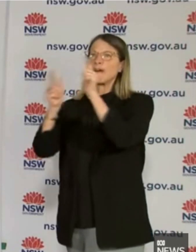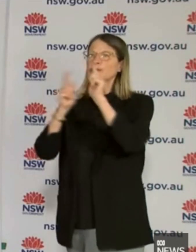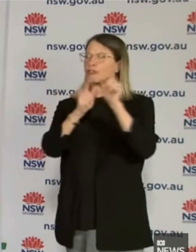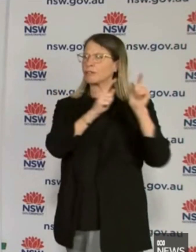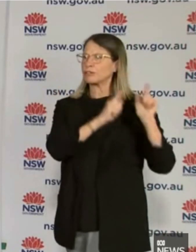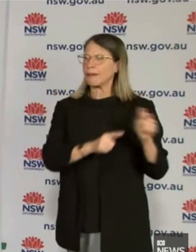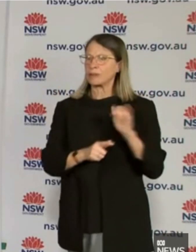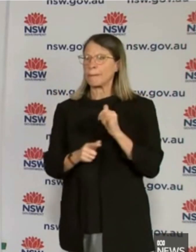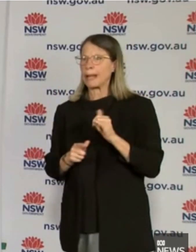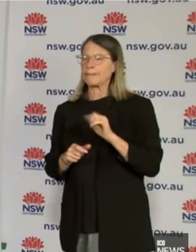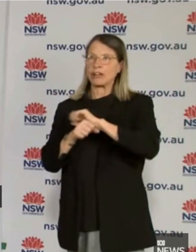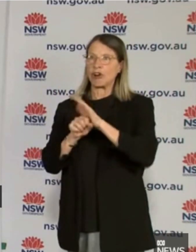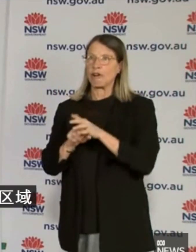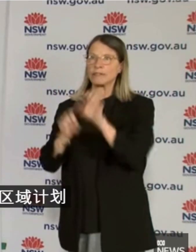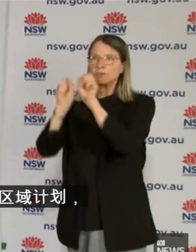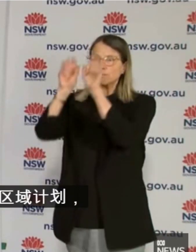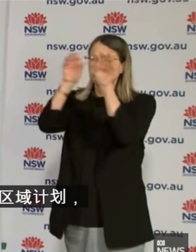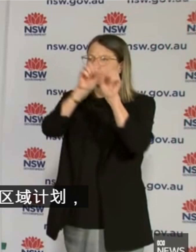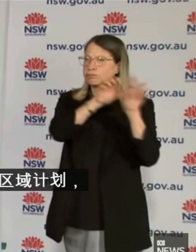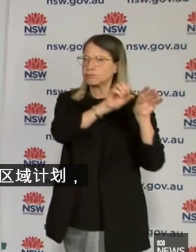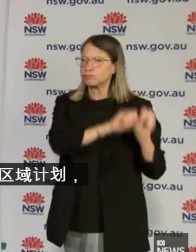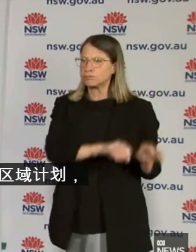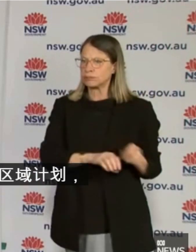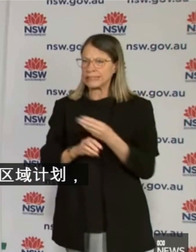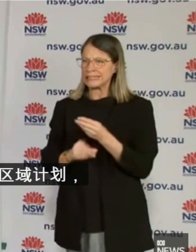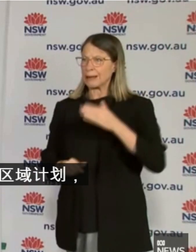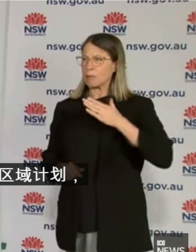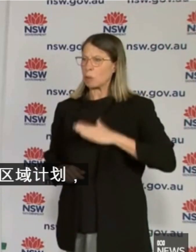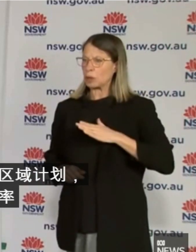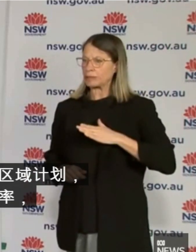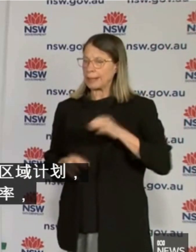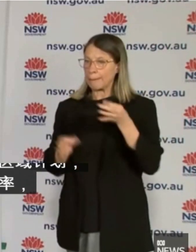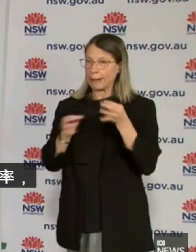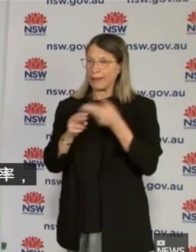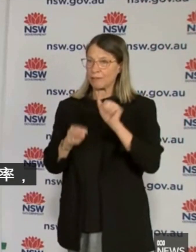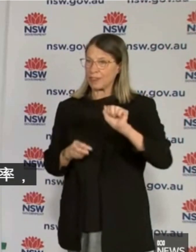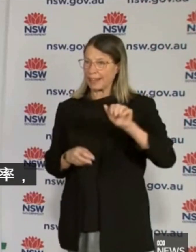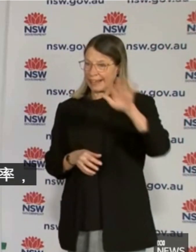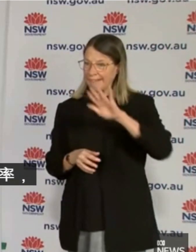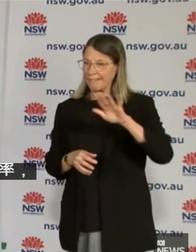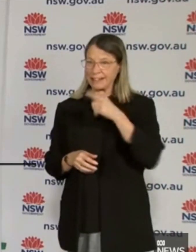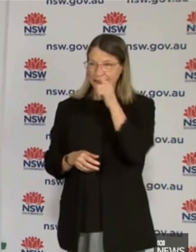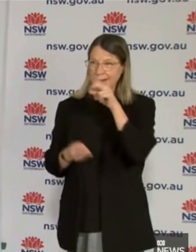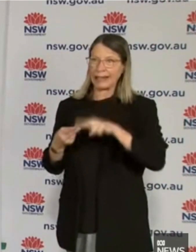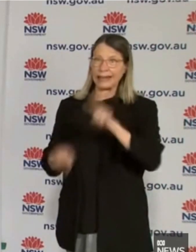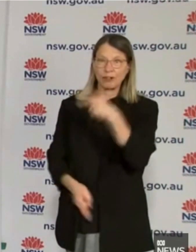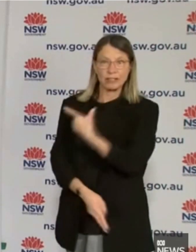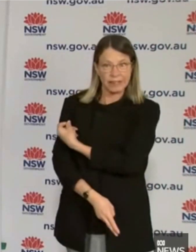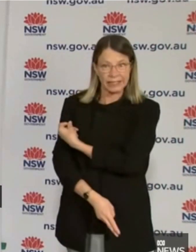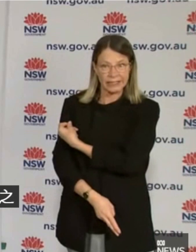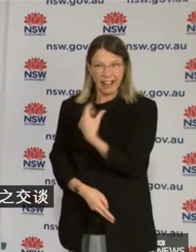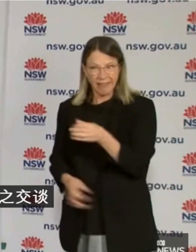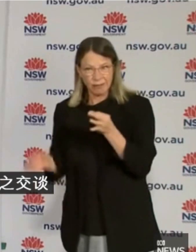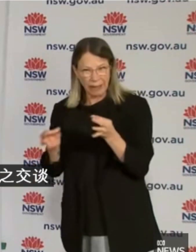some of them calling for a regional plan, a separate regional plan to increase those vaccination rates on those areas? Can you give any more details about what? Look, I've